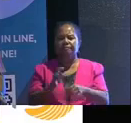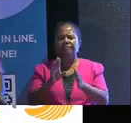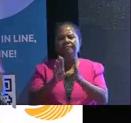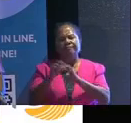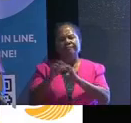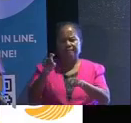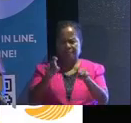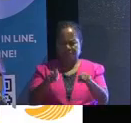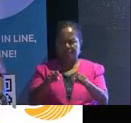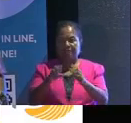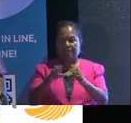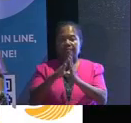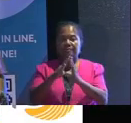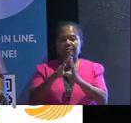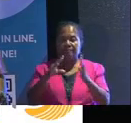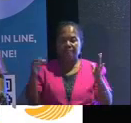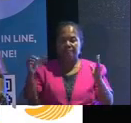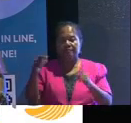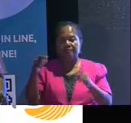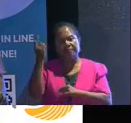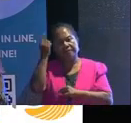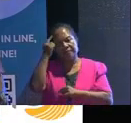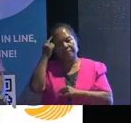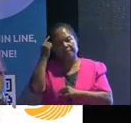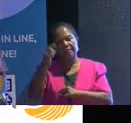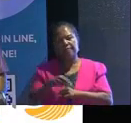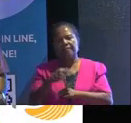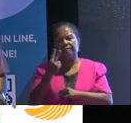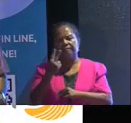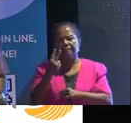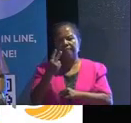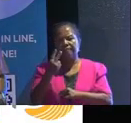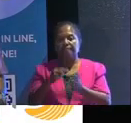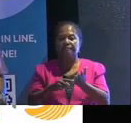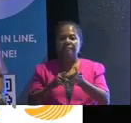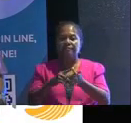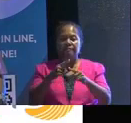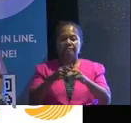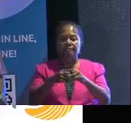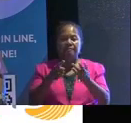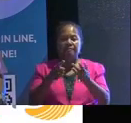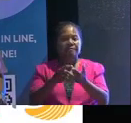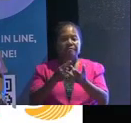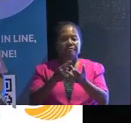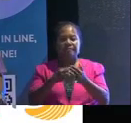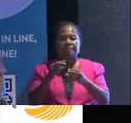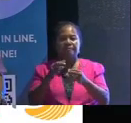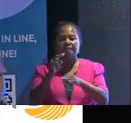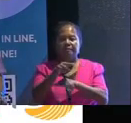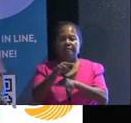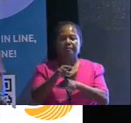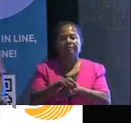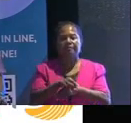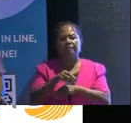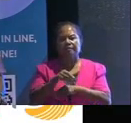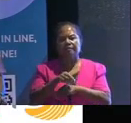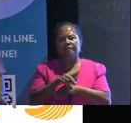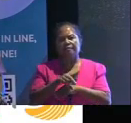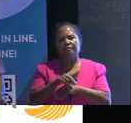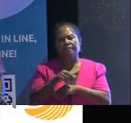PNG, and the consideration of double tax agreement with other countries. For resident